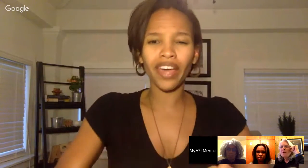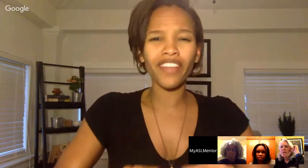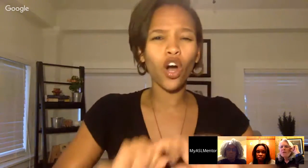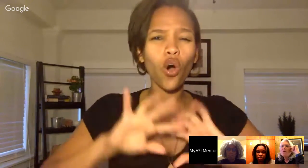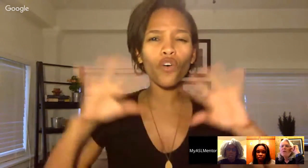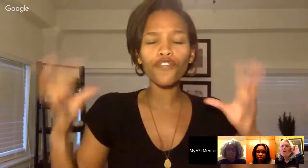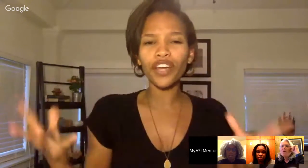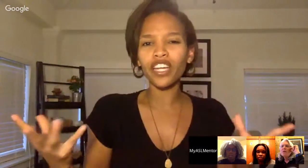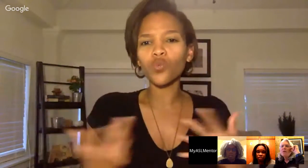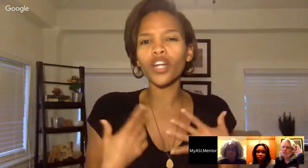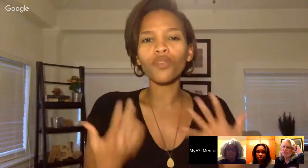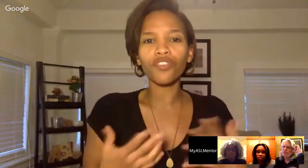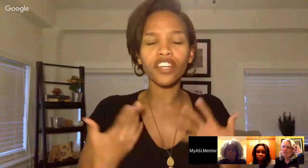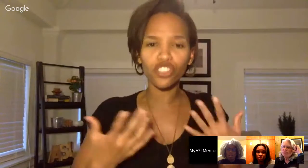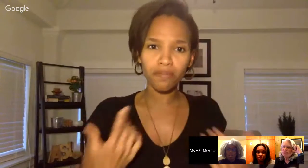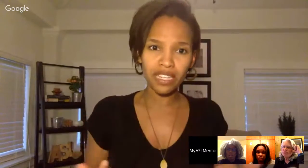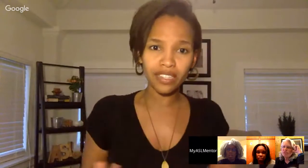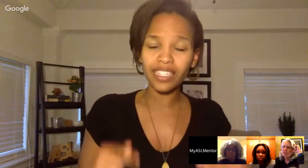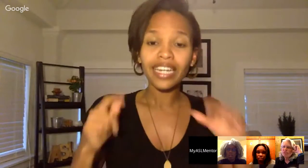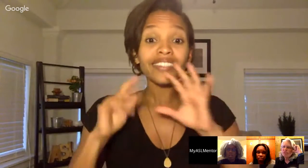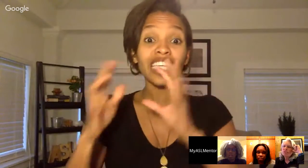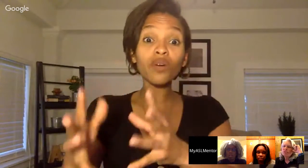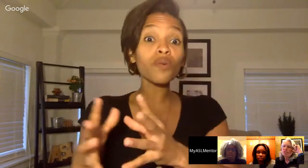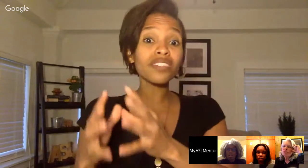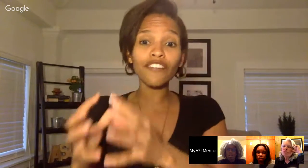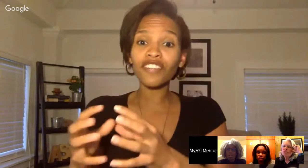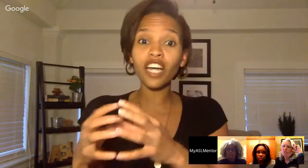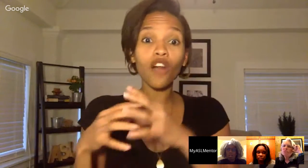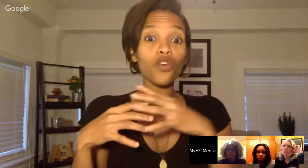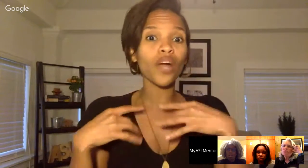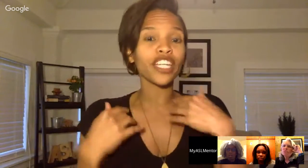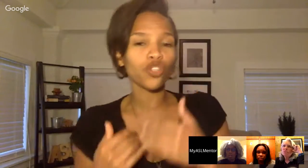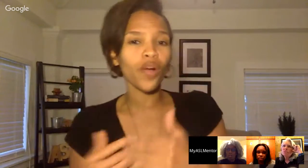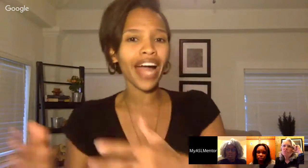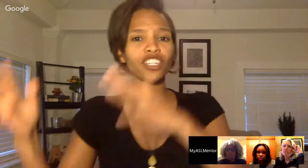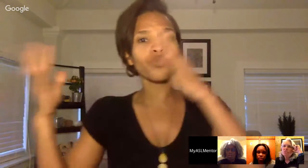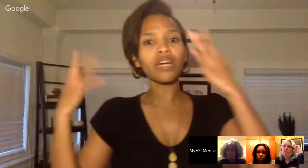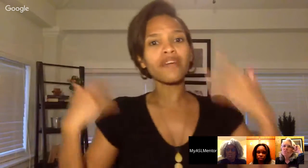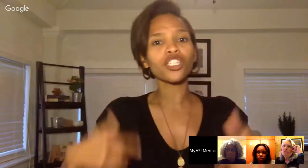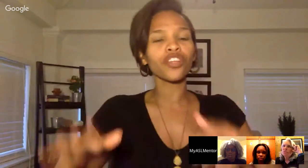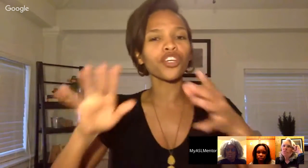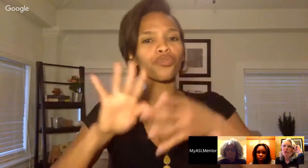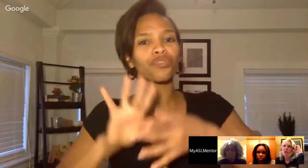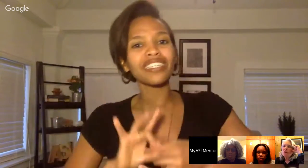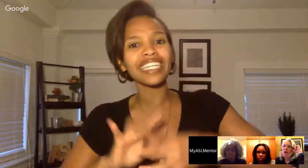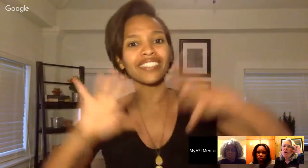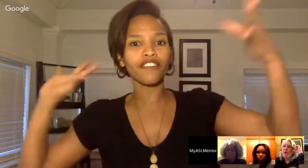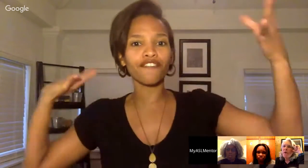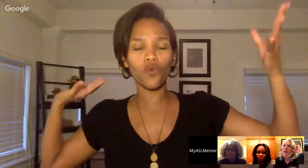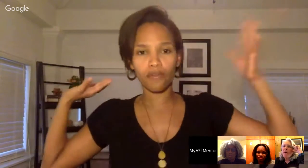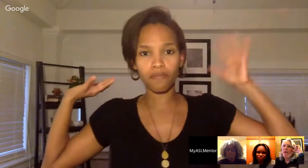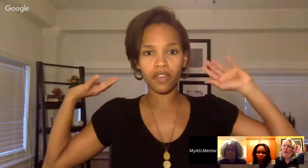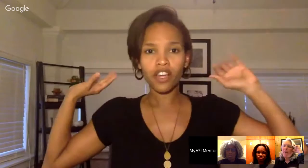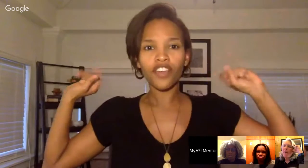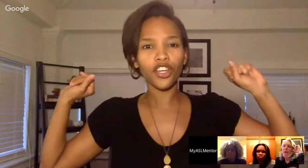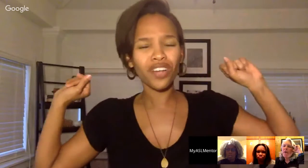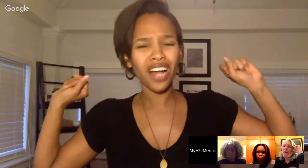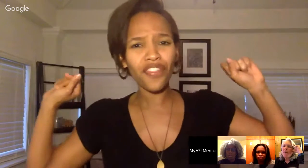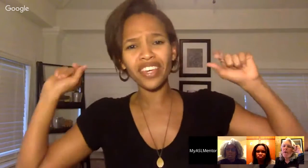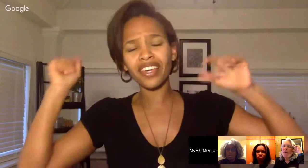Okay, that whole phrase, what do you think she means? Daniqua was definitely on the right track. I just want to make sure that you're releasing form, that you're not